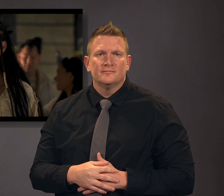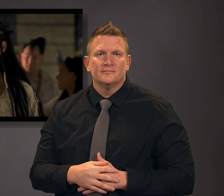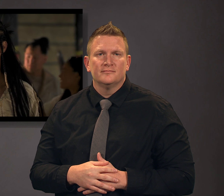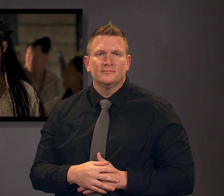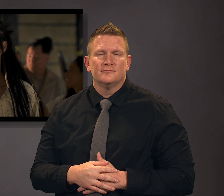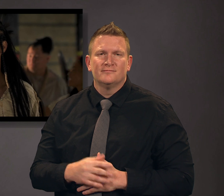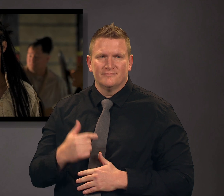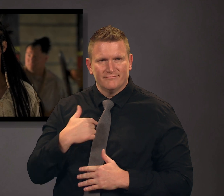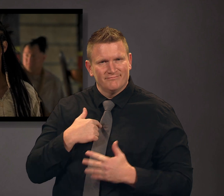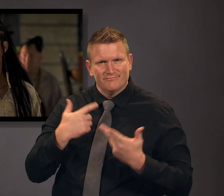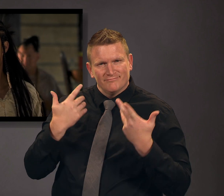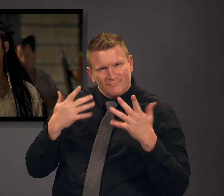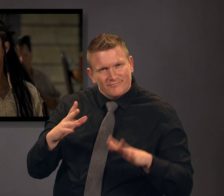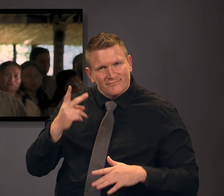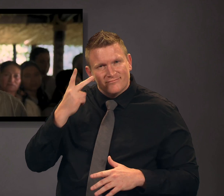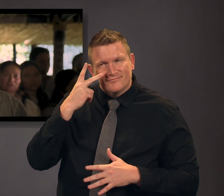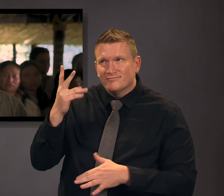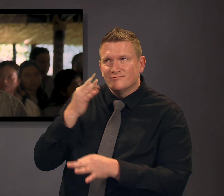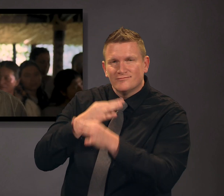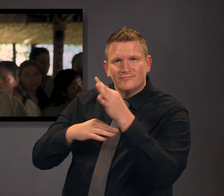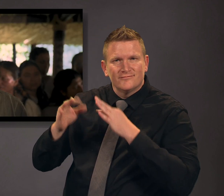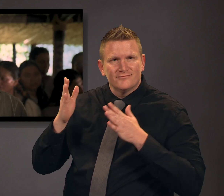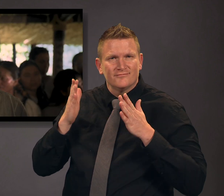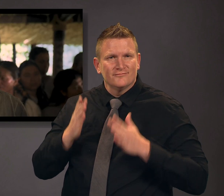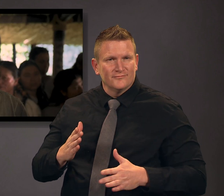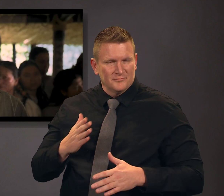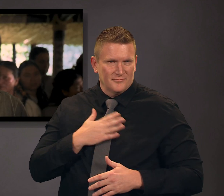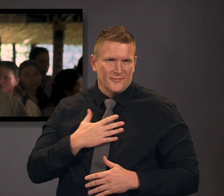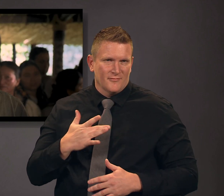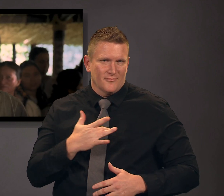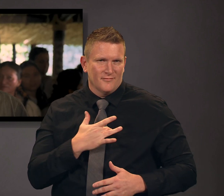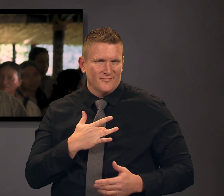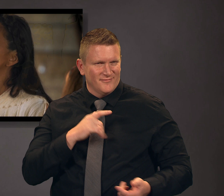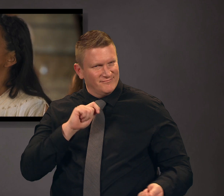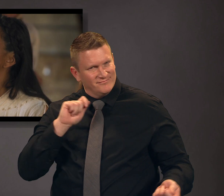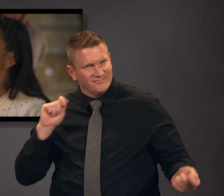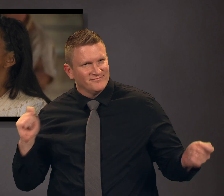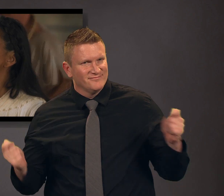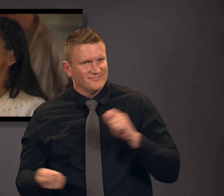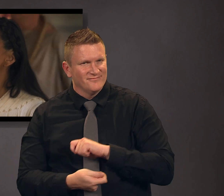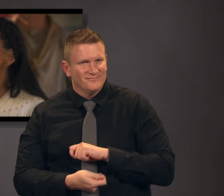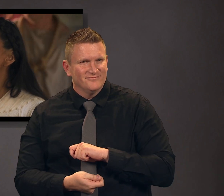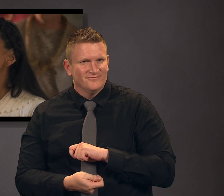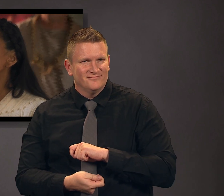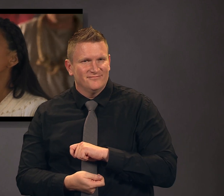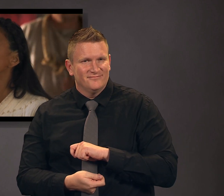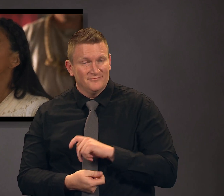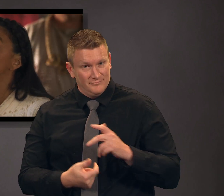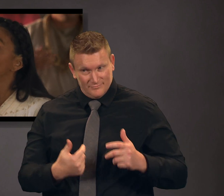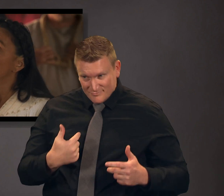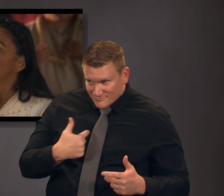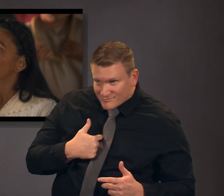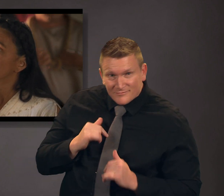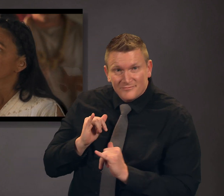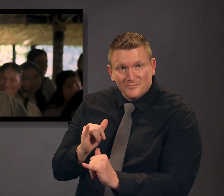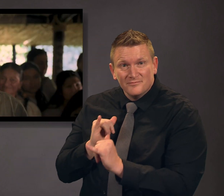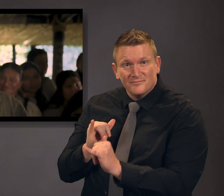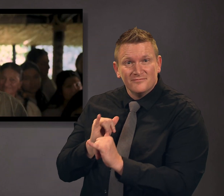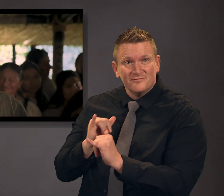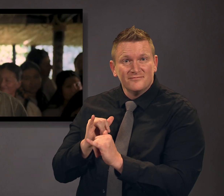I have seen my Redeemer, and my heart has been changed. As has